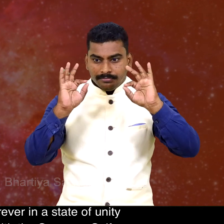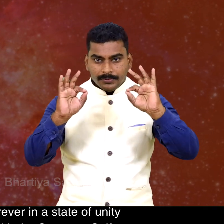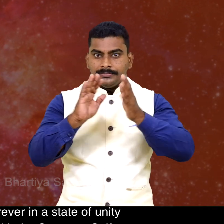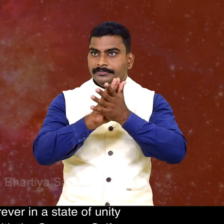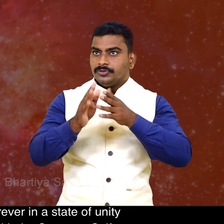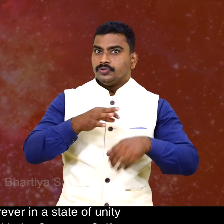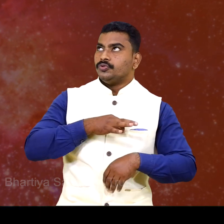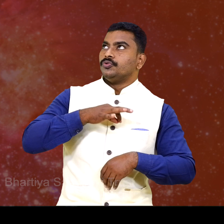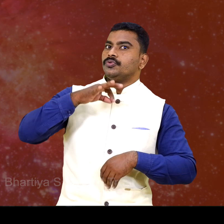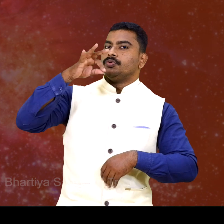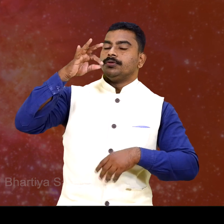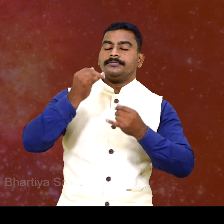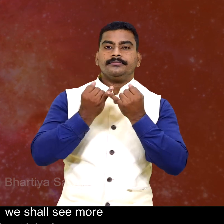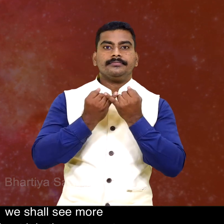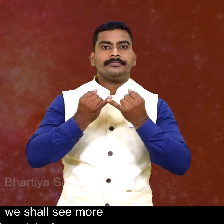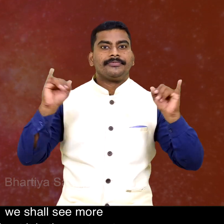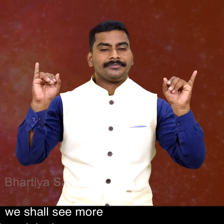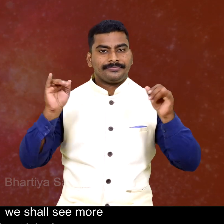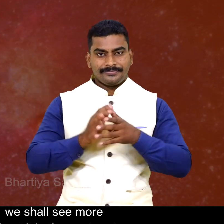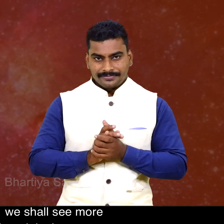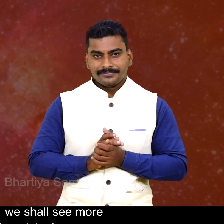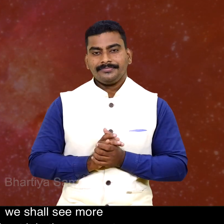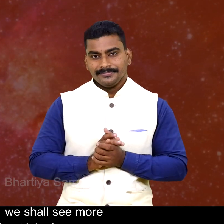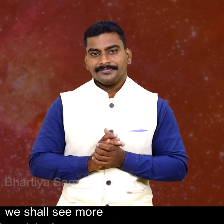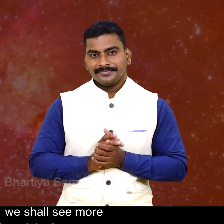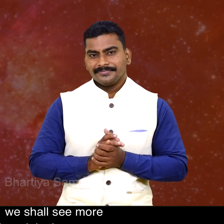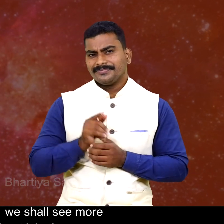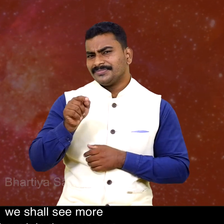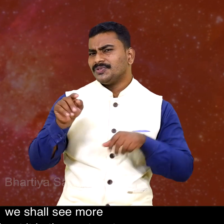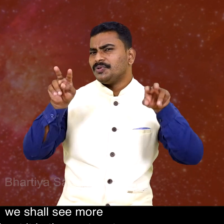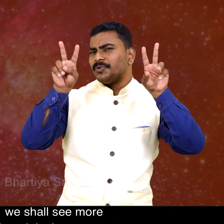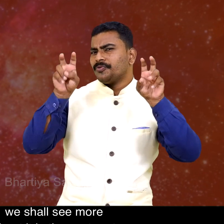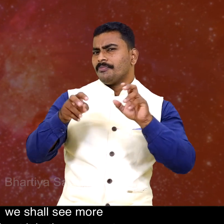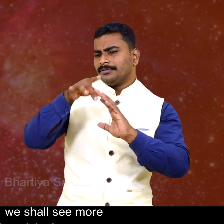Self. We shall see more about it in the next part.